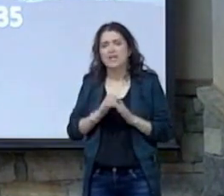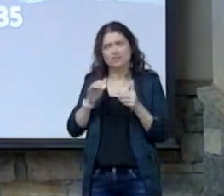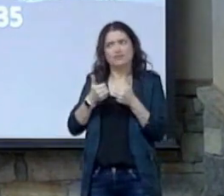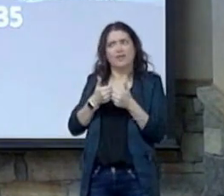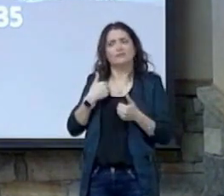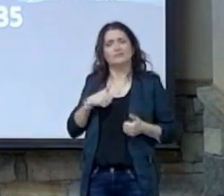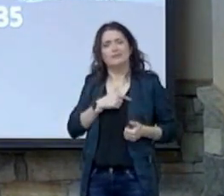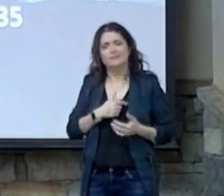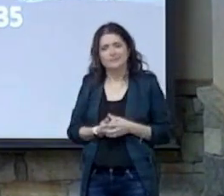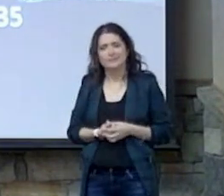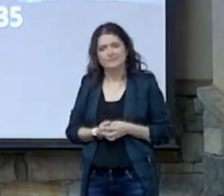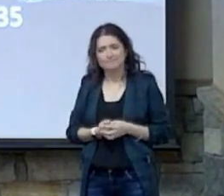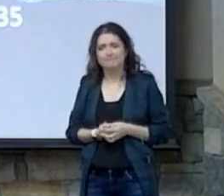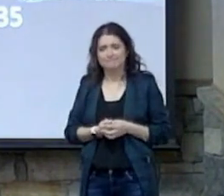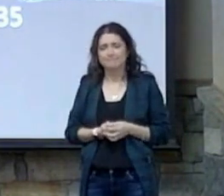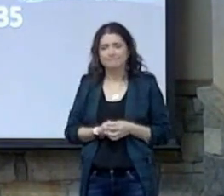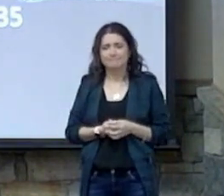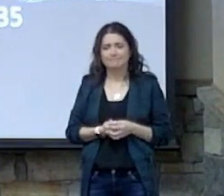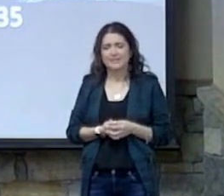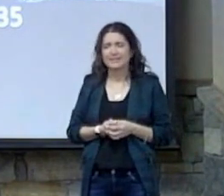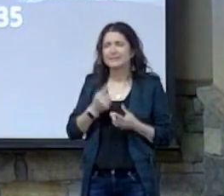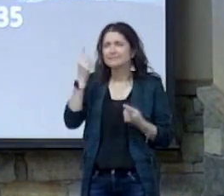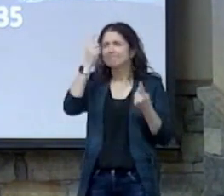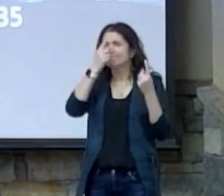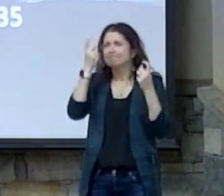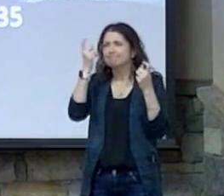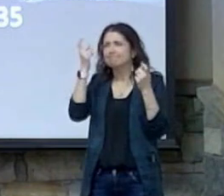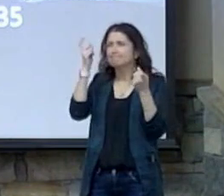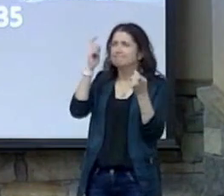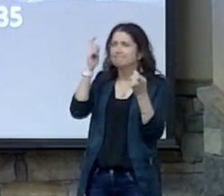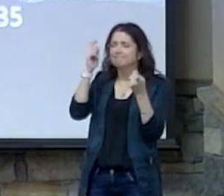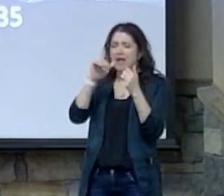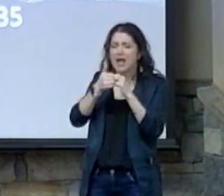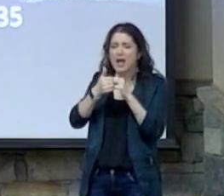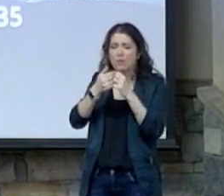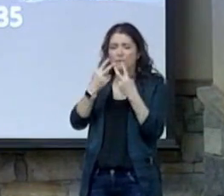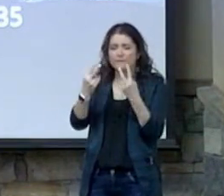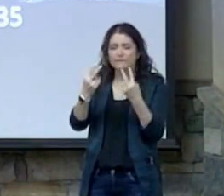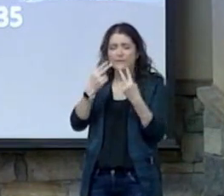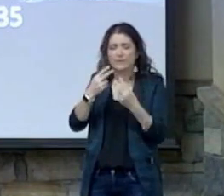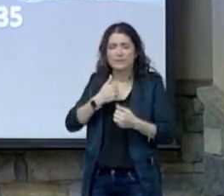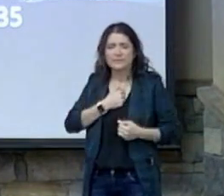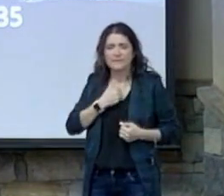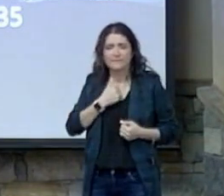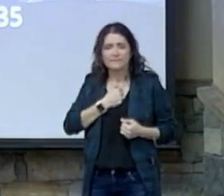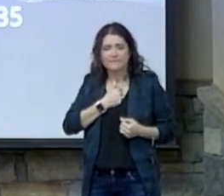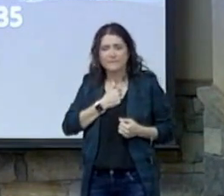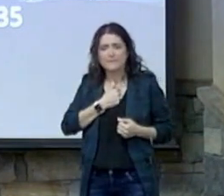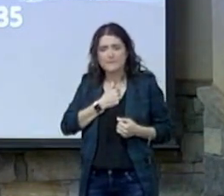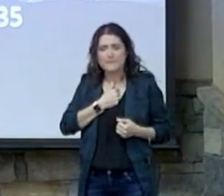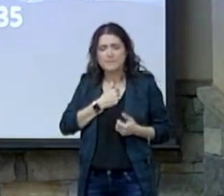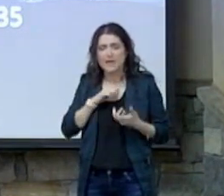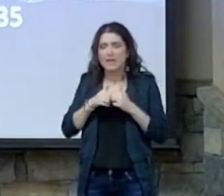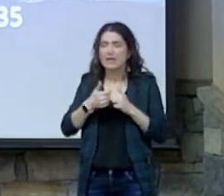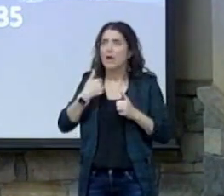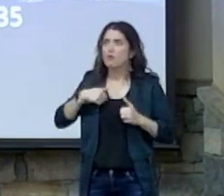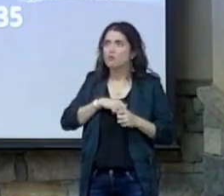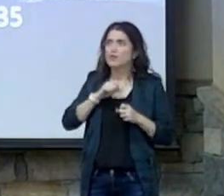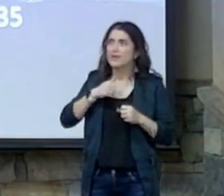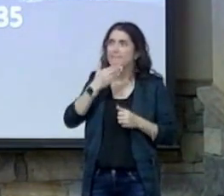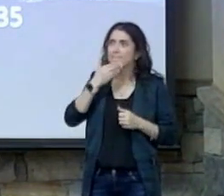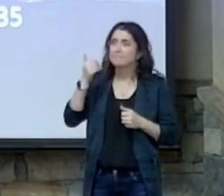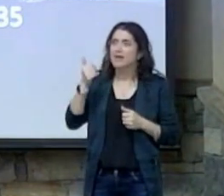us to rethink how we view ourselves and to consider how we can better